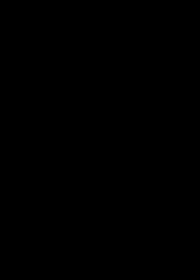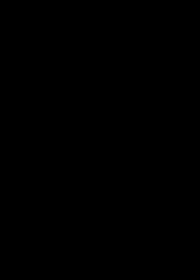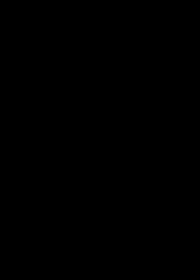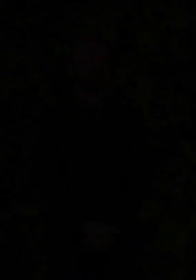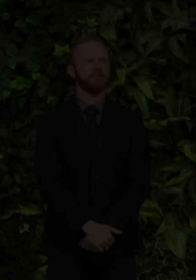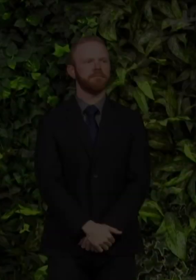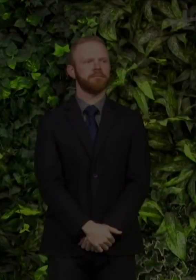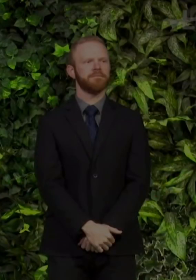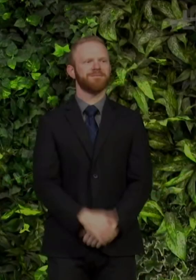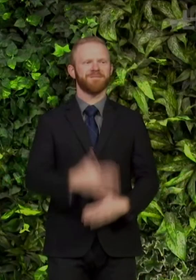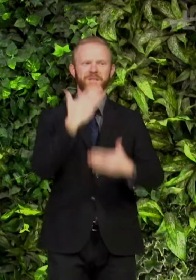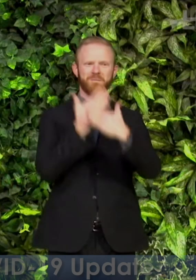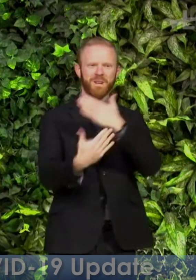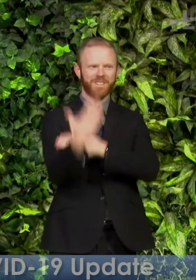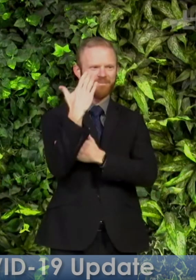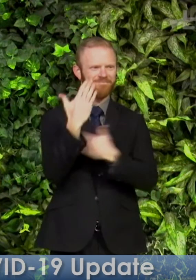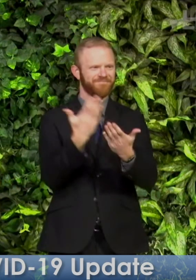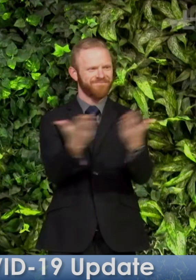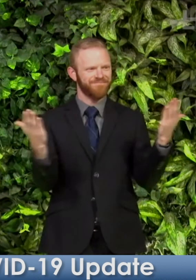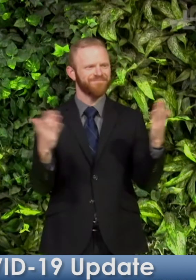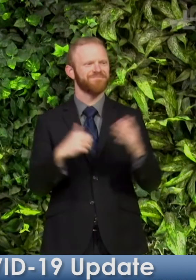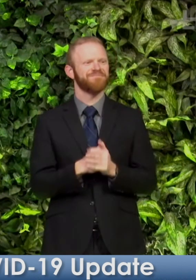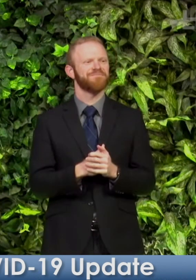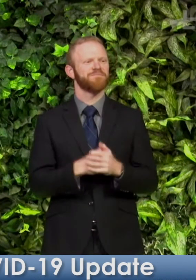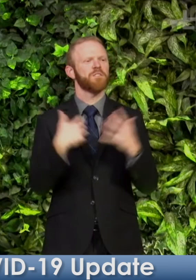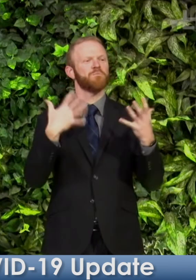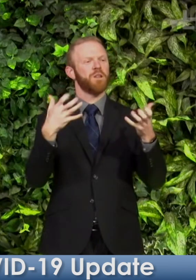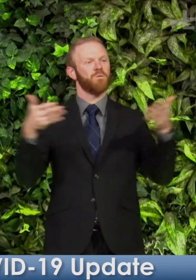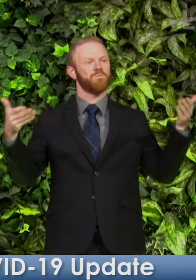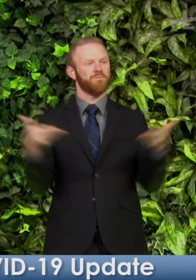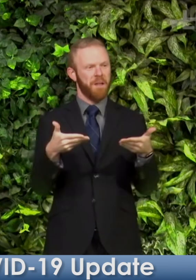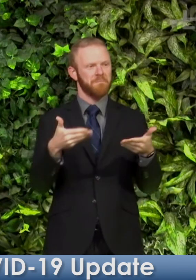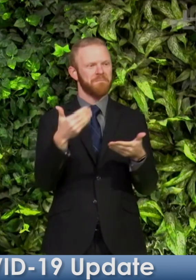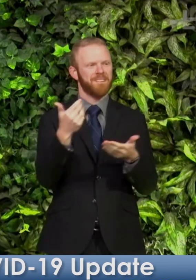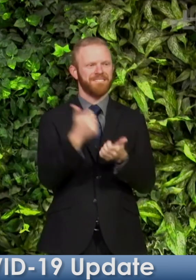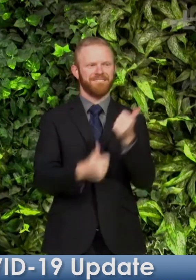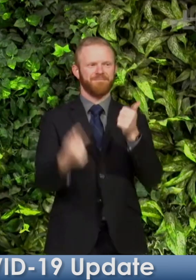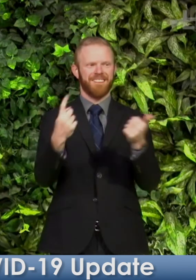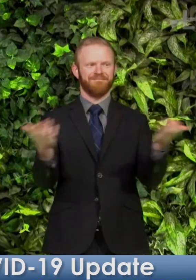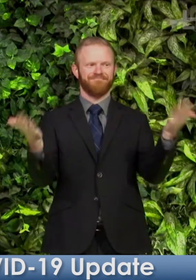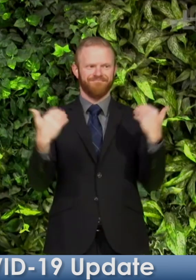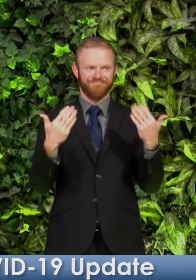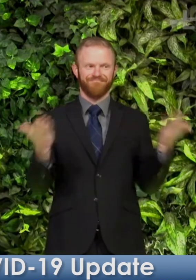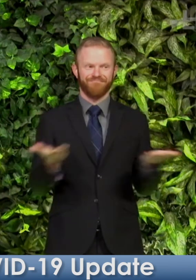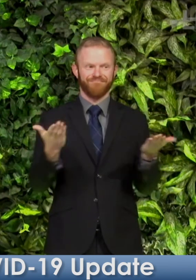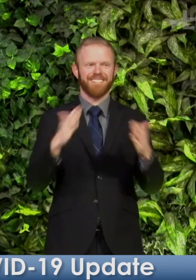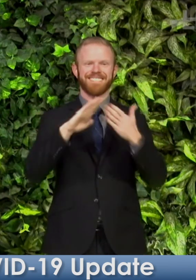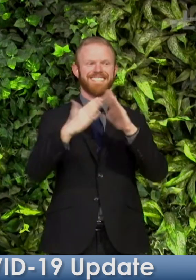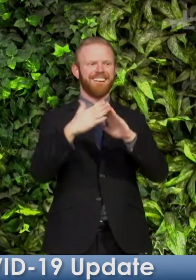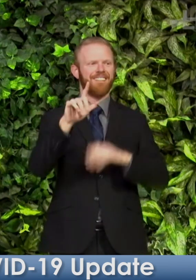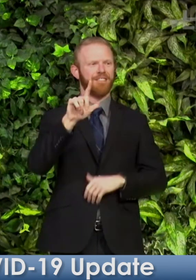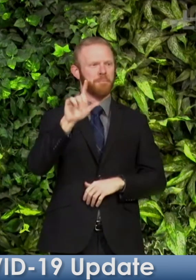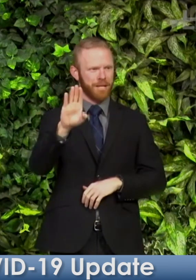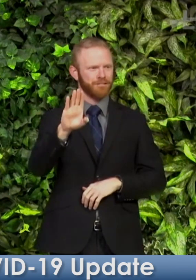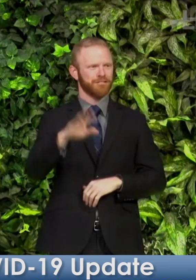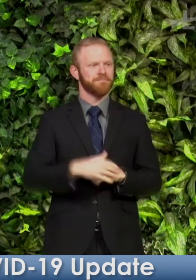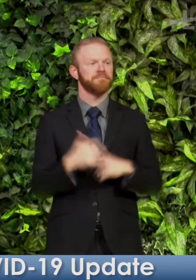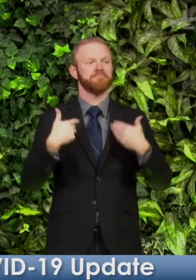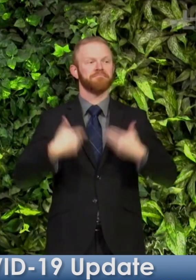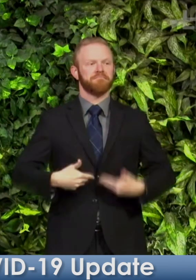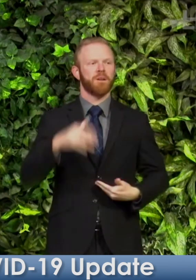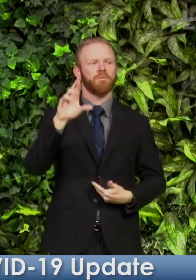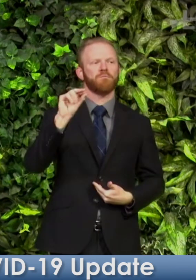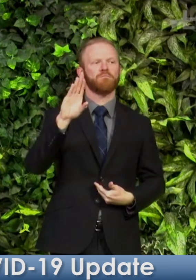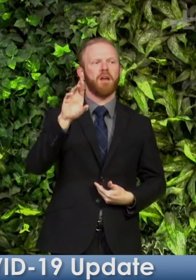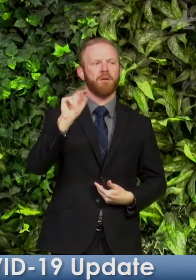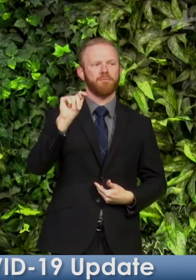Well, good morning, everybody. I want to welcome everyone, of course, to the city of Long Beach, and my name is Robert Garcia. I'm the mayor, and we're